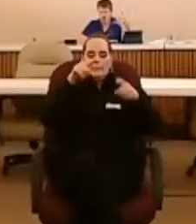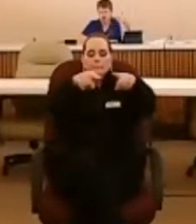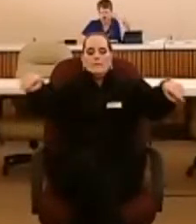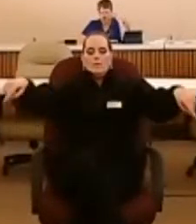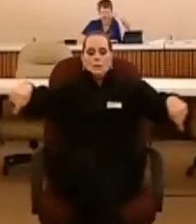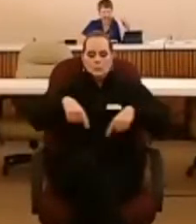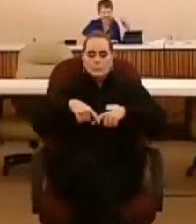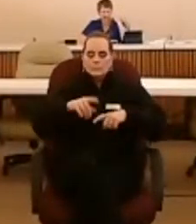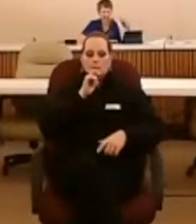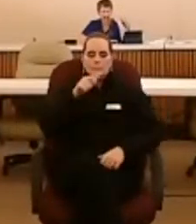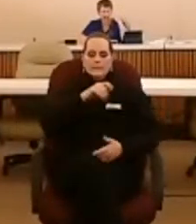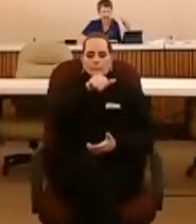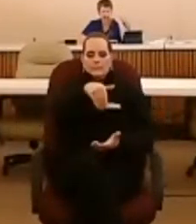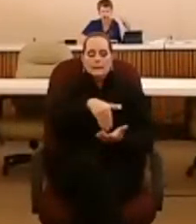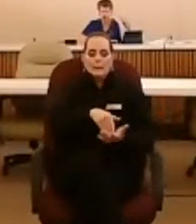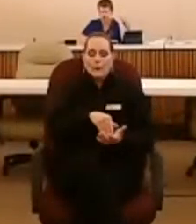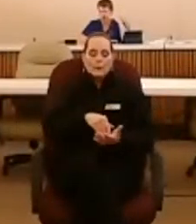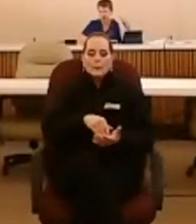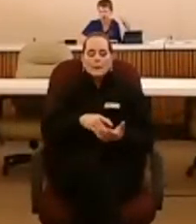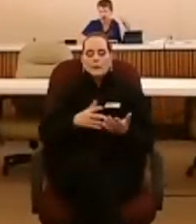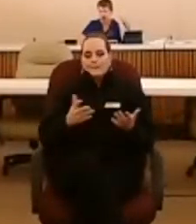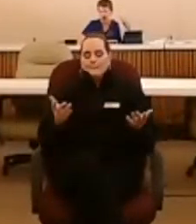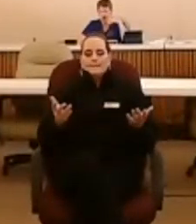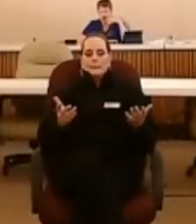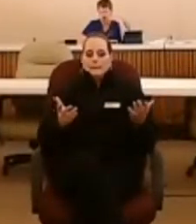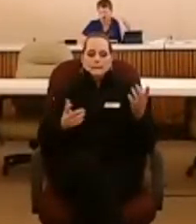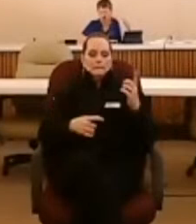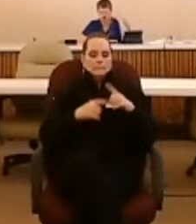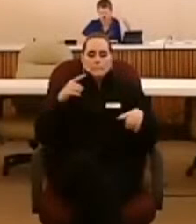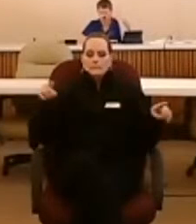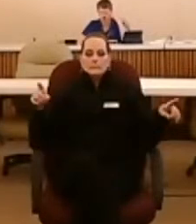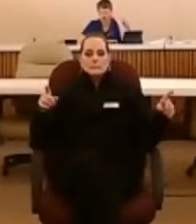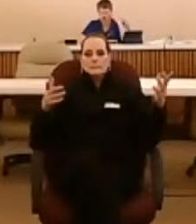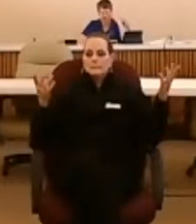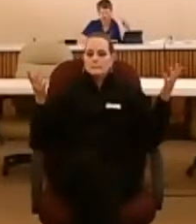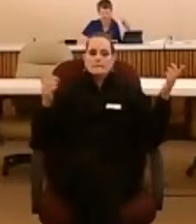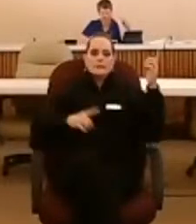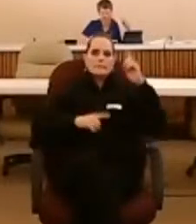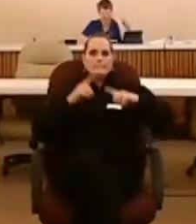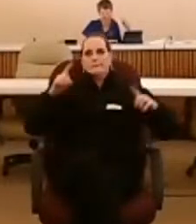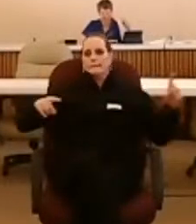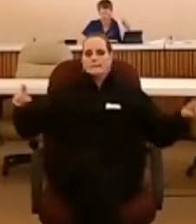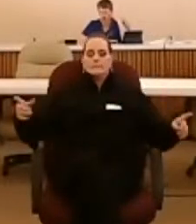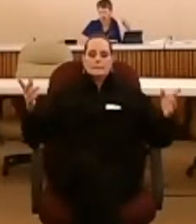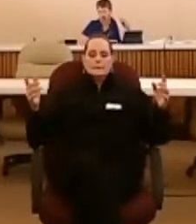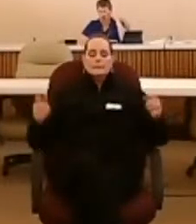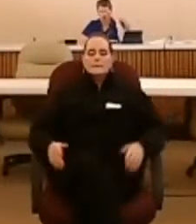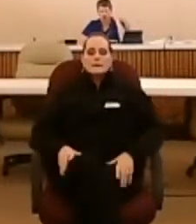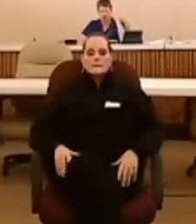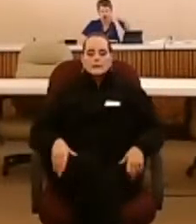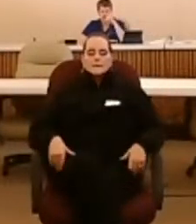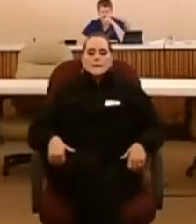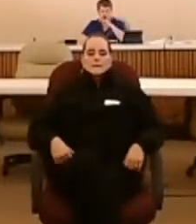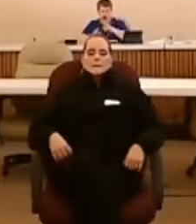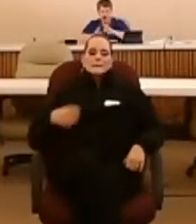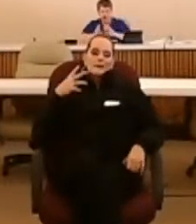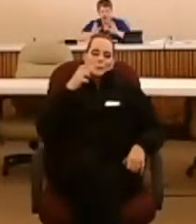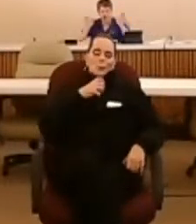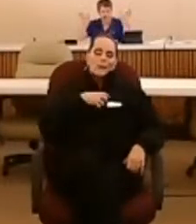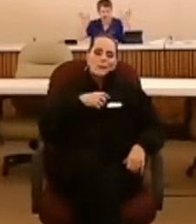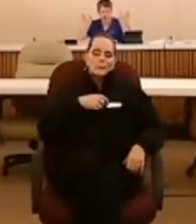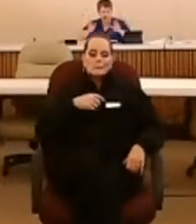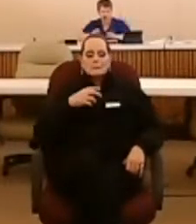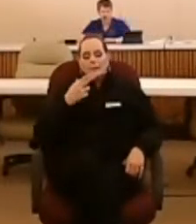median. There's, you name it, they've built it just about. There's these weird hammerheads